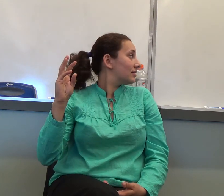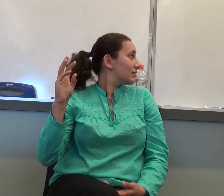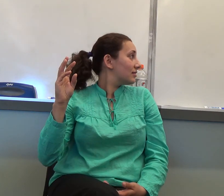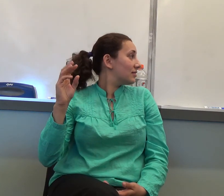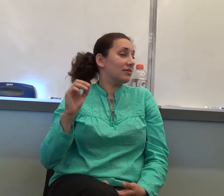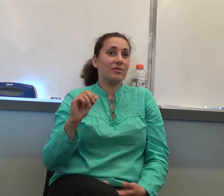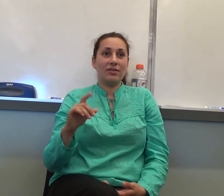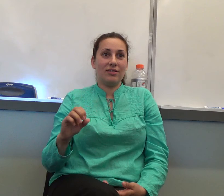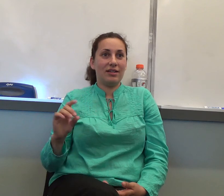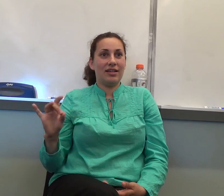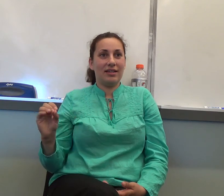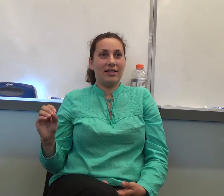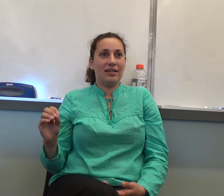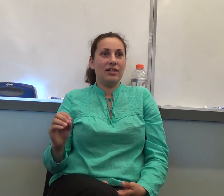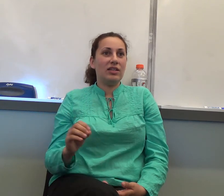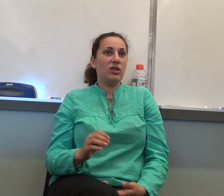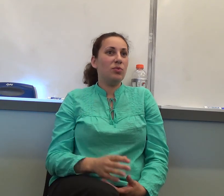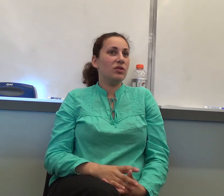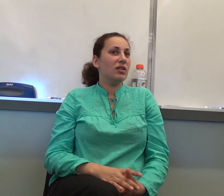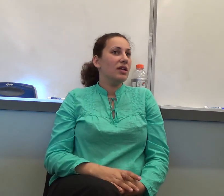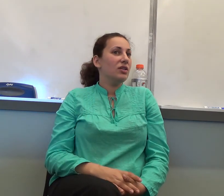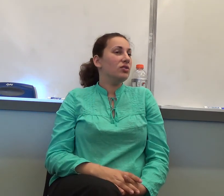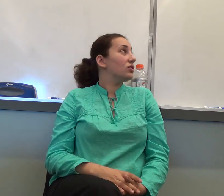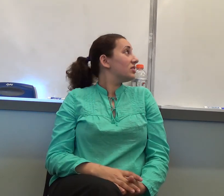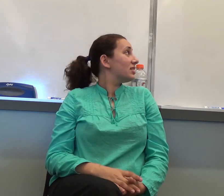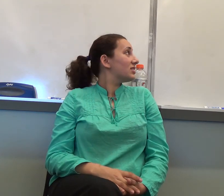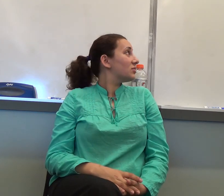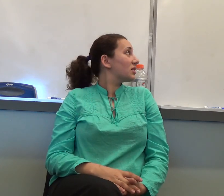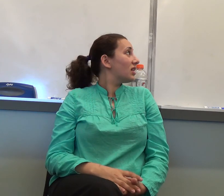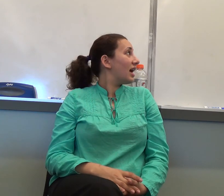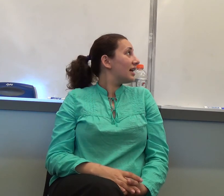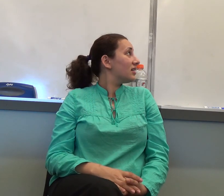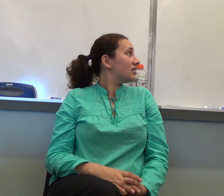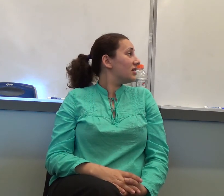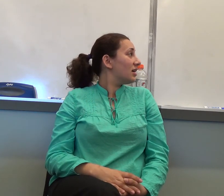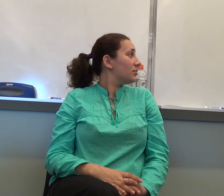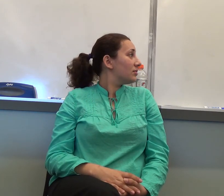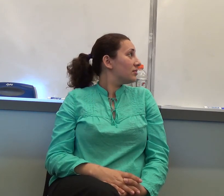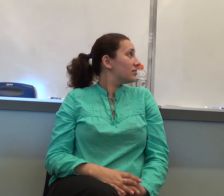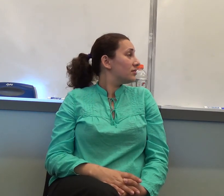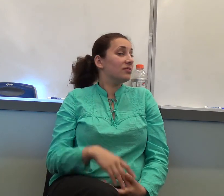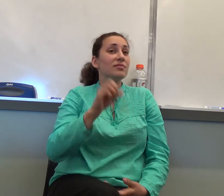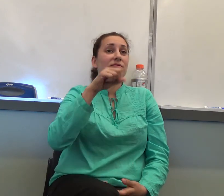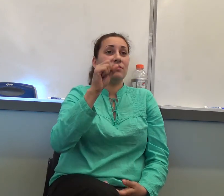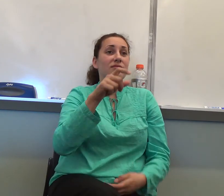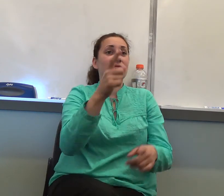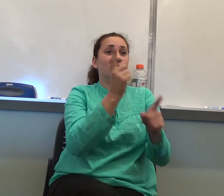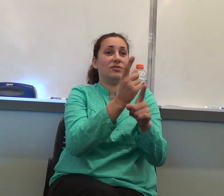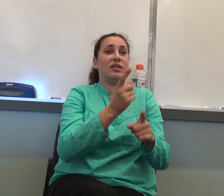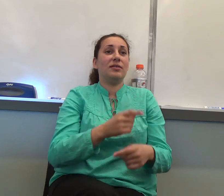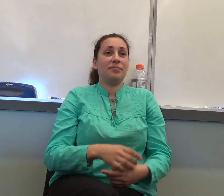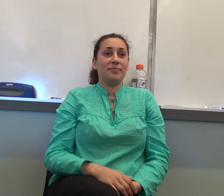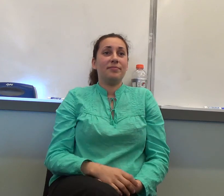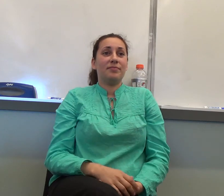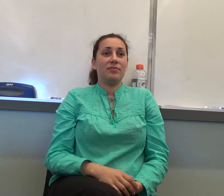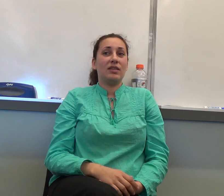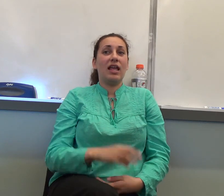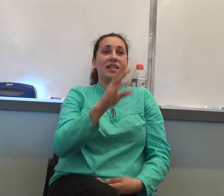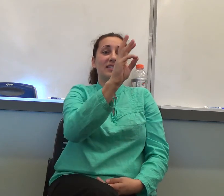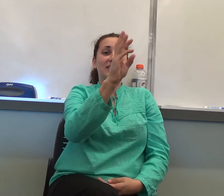180. This is Then getting you put, boring. you do the 6s with a line on top? Yeah. All right. What we're getting